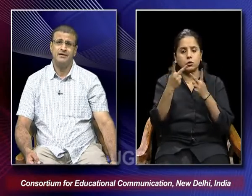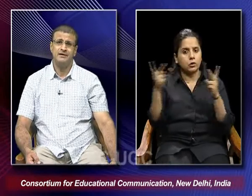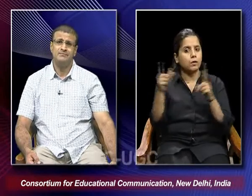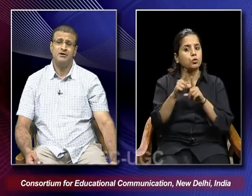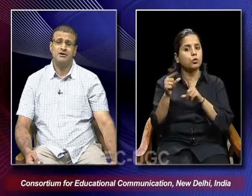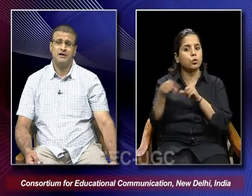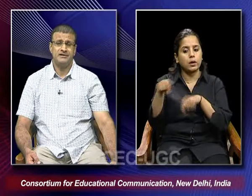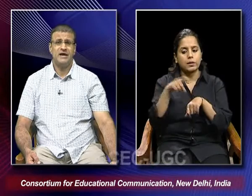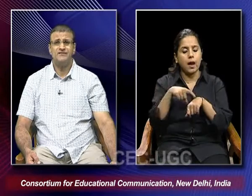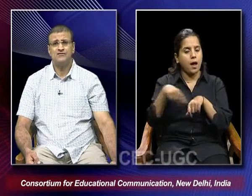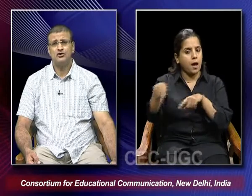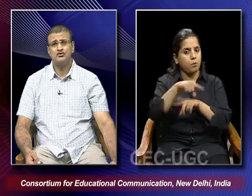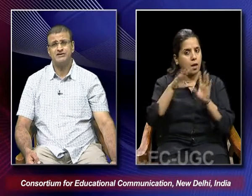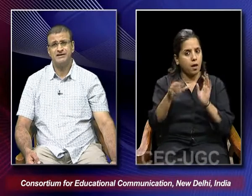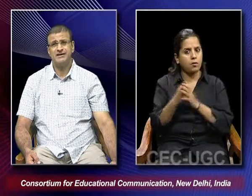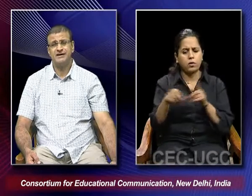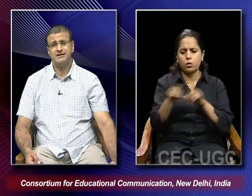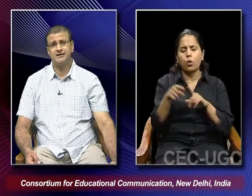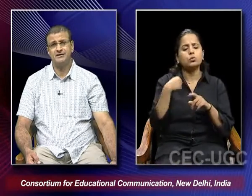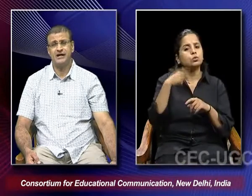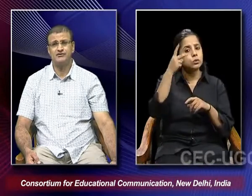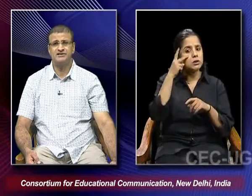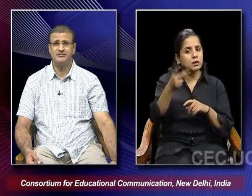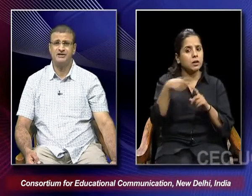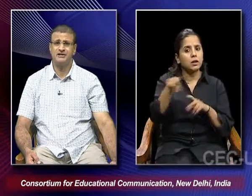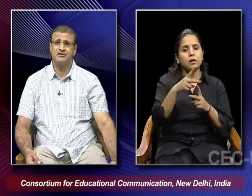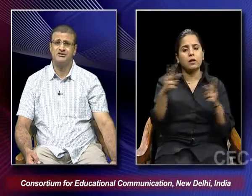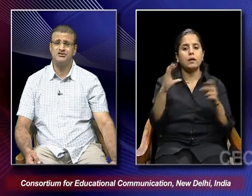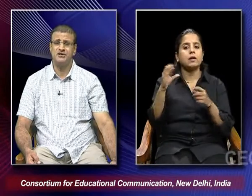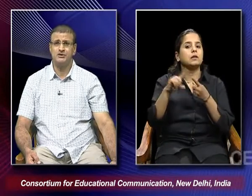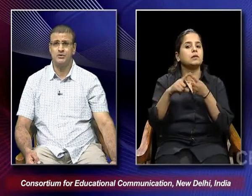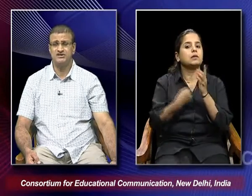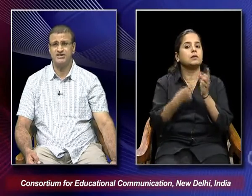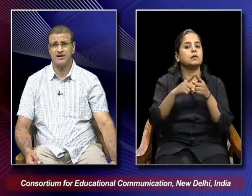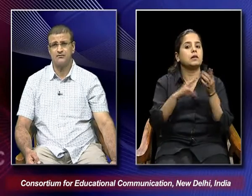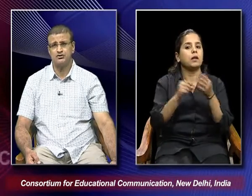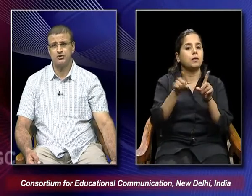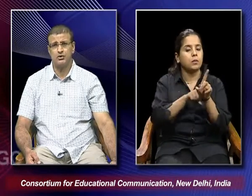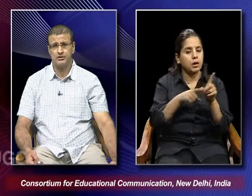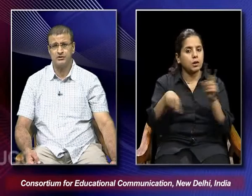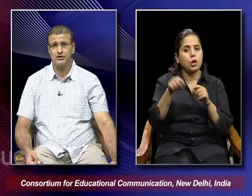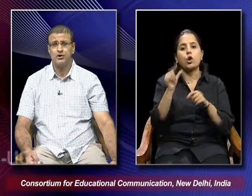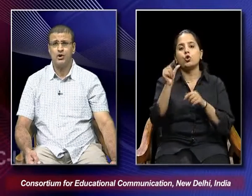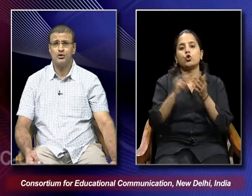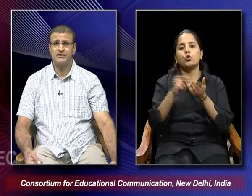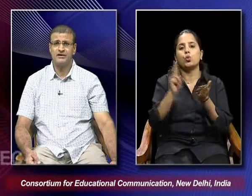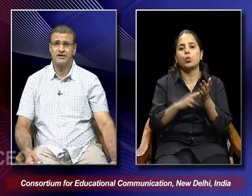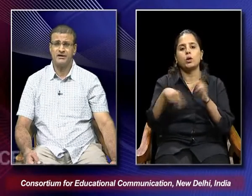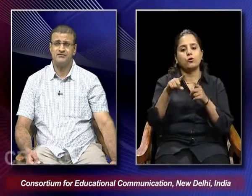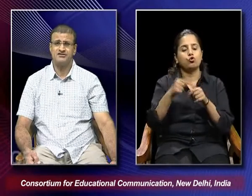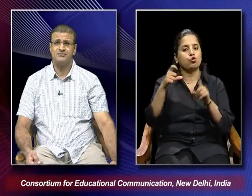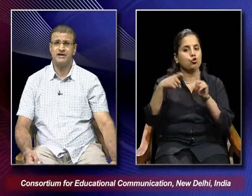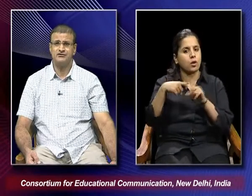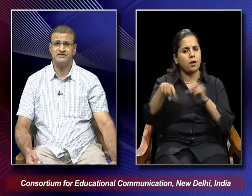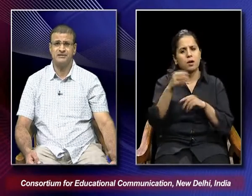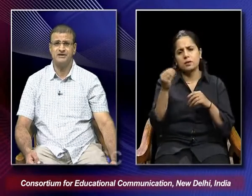and thereafter we also see that the kind of ceremony in which the Union Jack was lowered all over India with